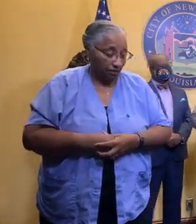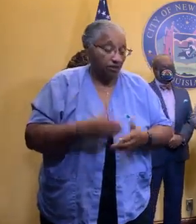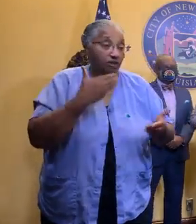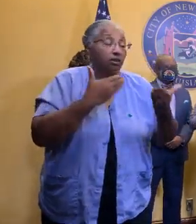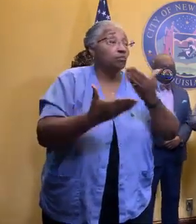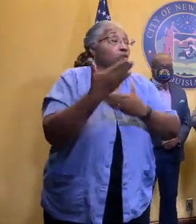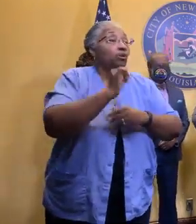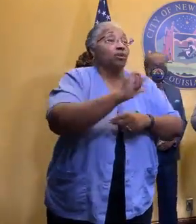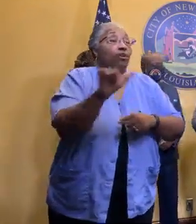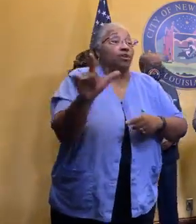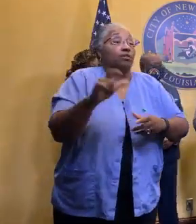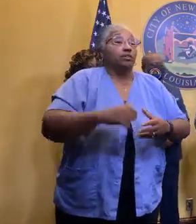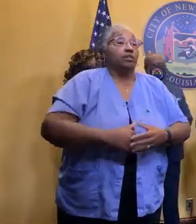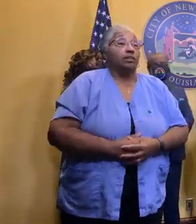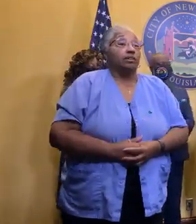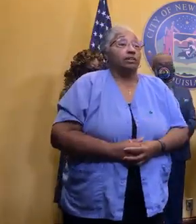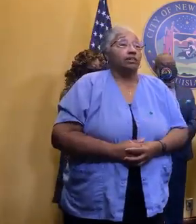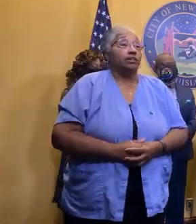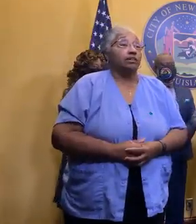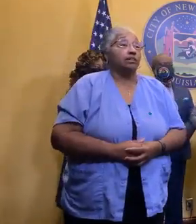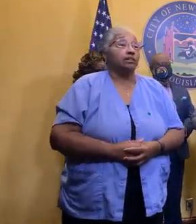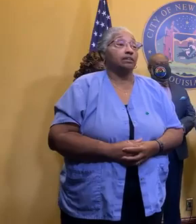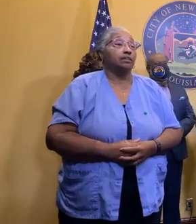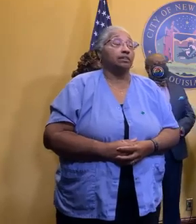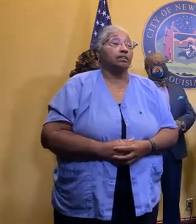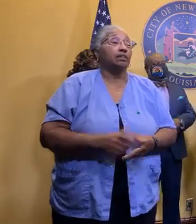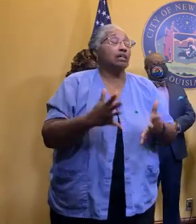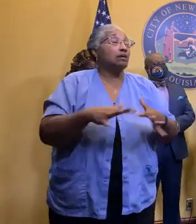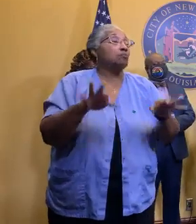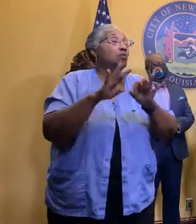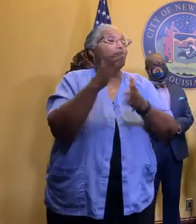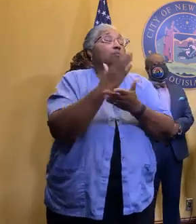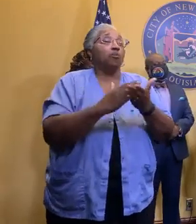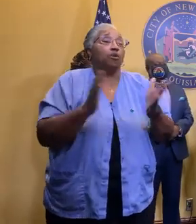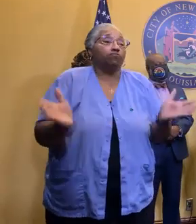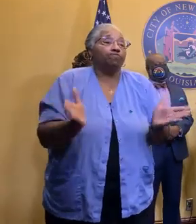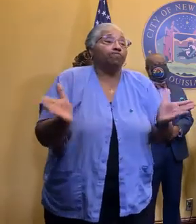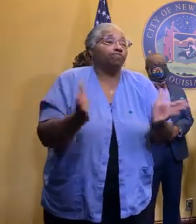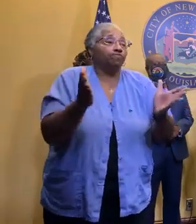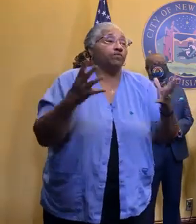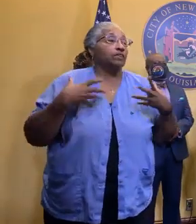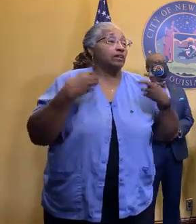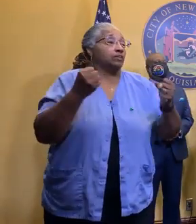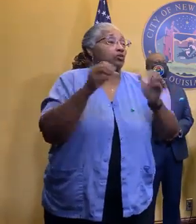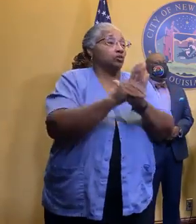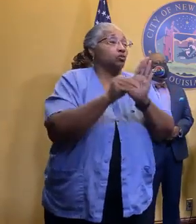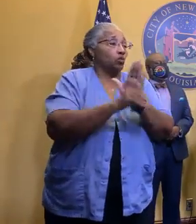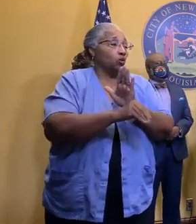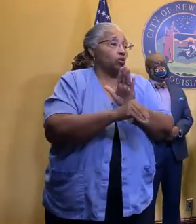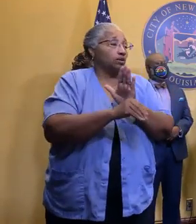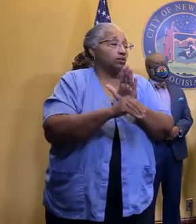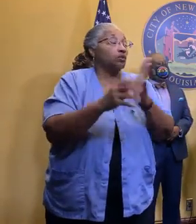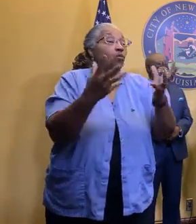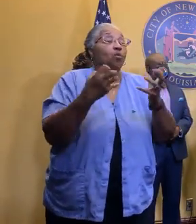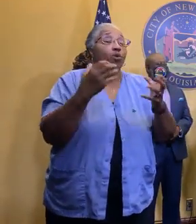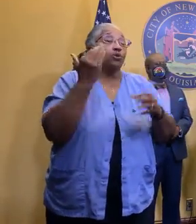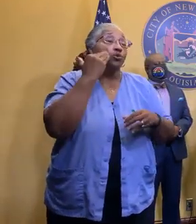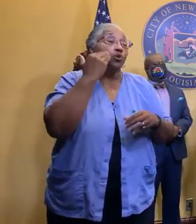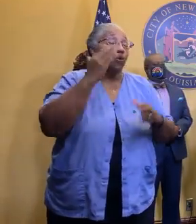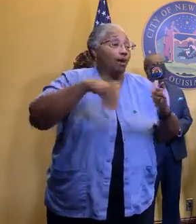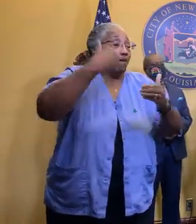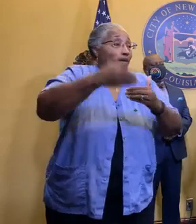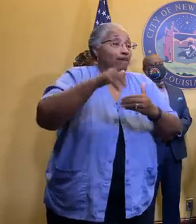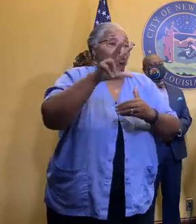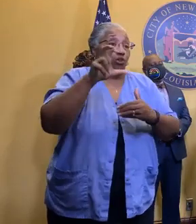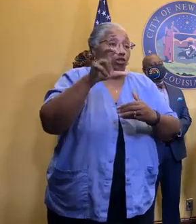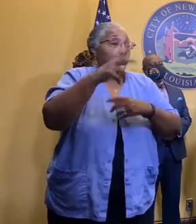Good morning, everybody. Good morning. Critical part of fostering a healthy New Orleans is making sure that our next 300 years are